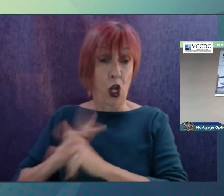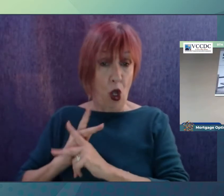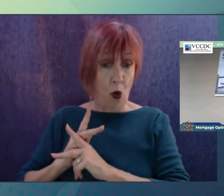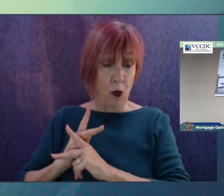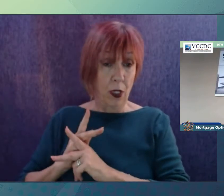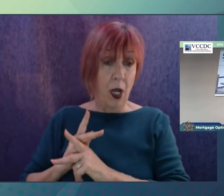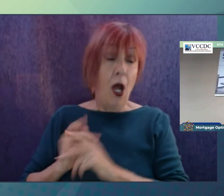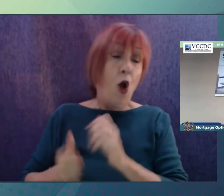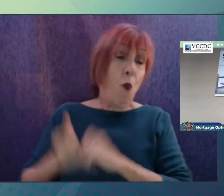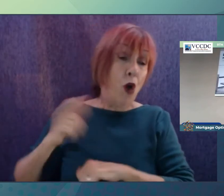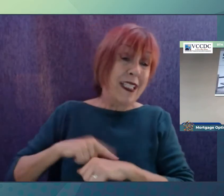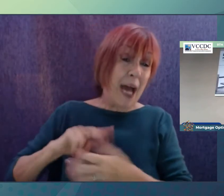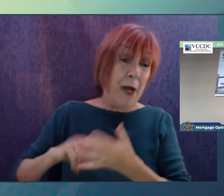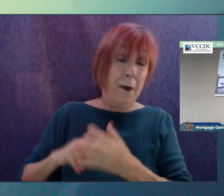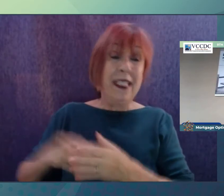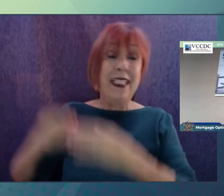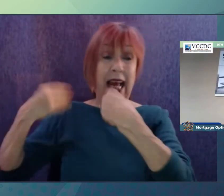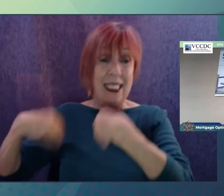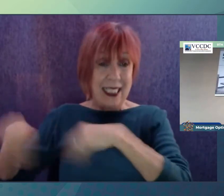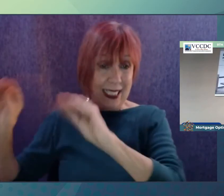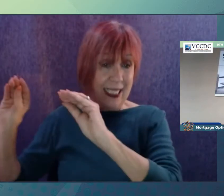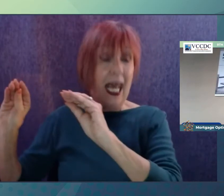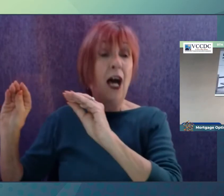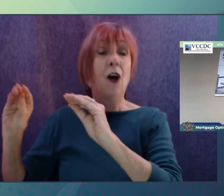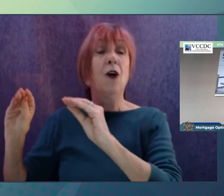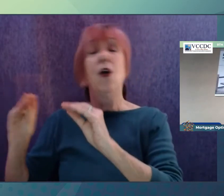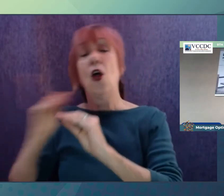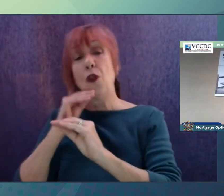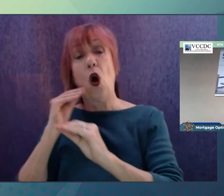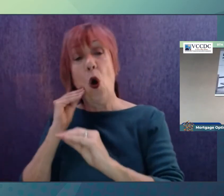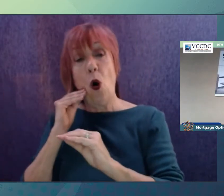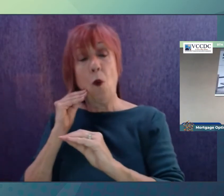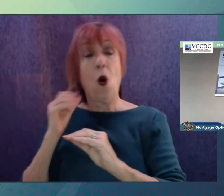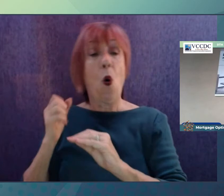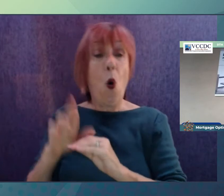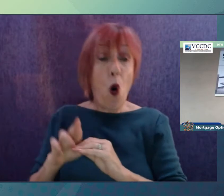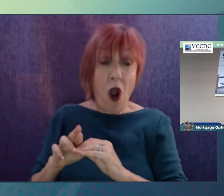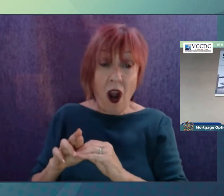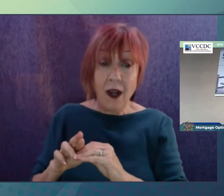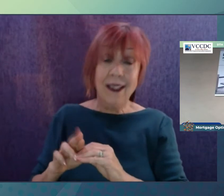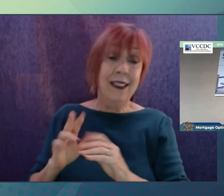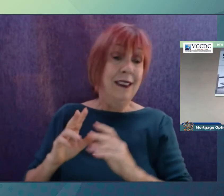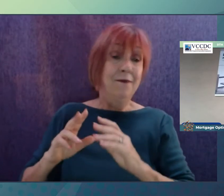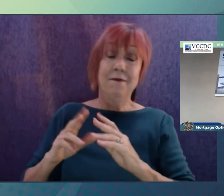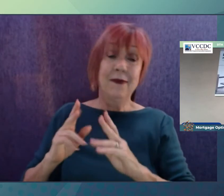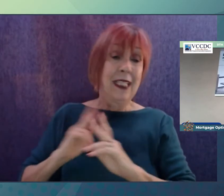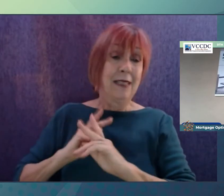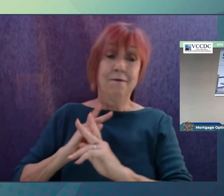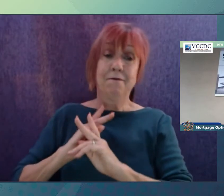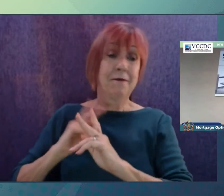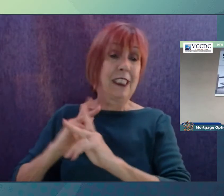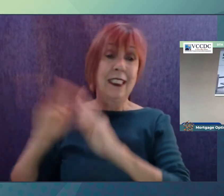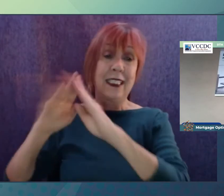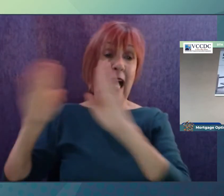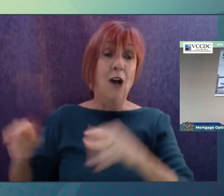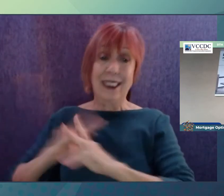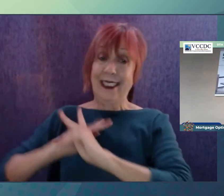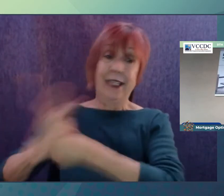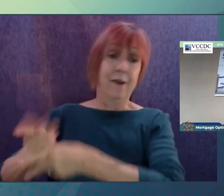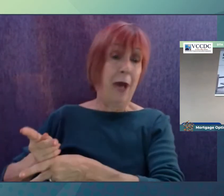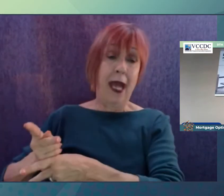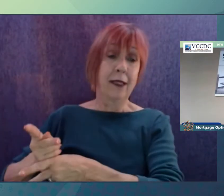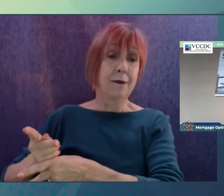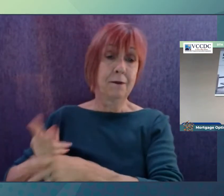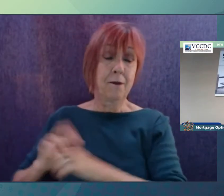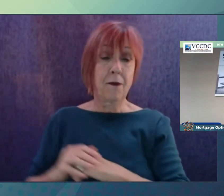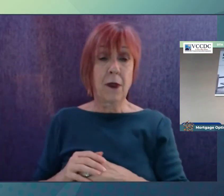the home or turning the property over the lender to satisfy the debt. Not to mention a reverse mortgage, it's a way at your home's equity. By